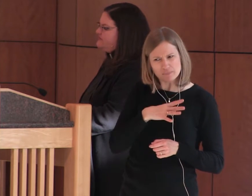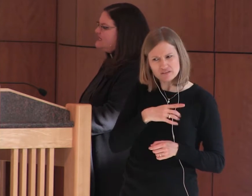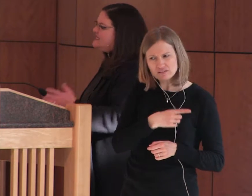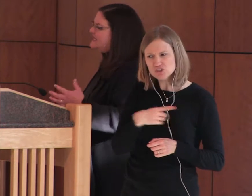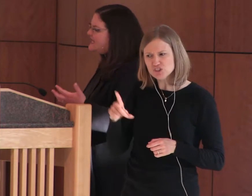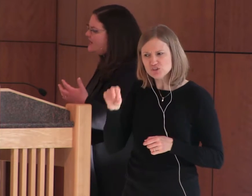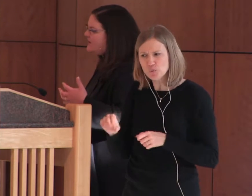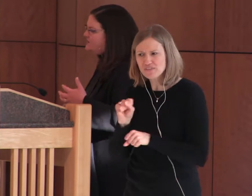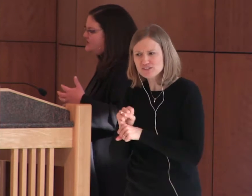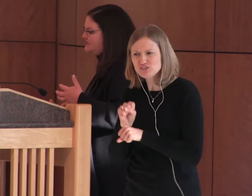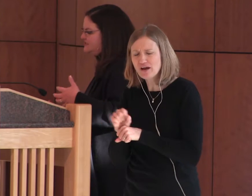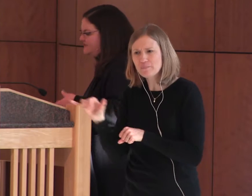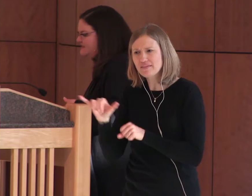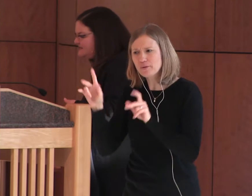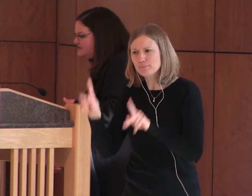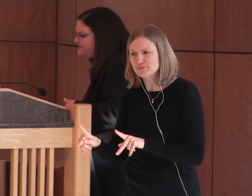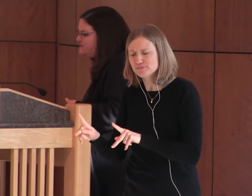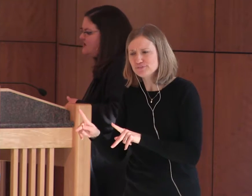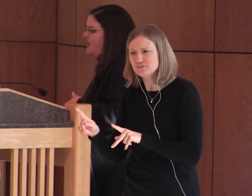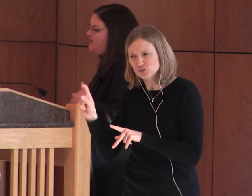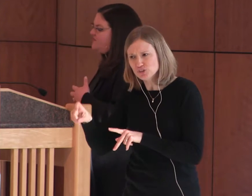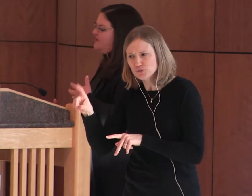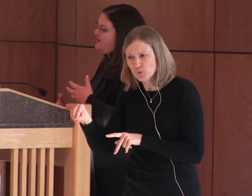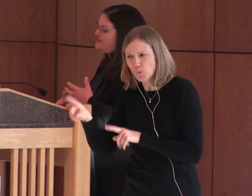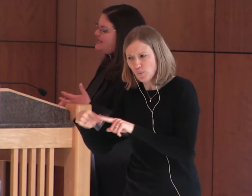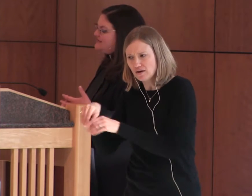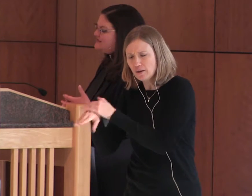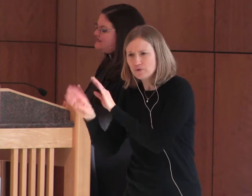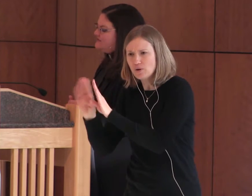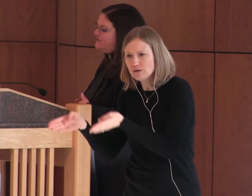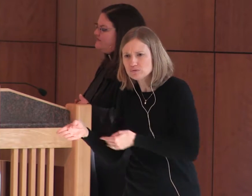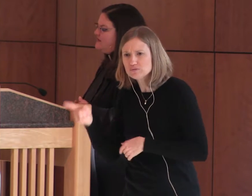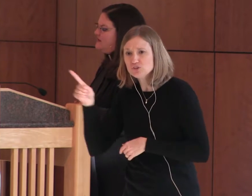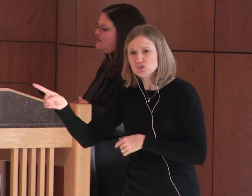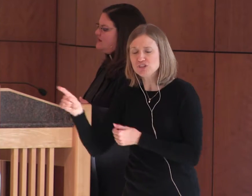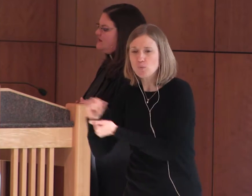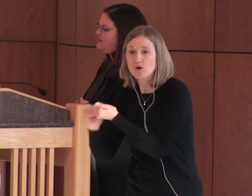to do, taking care of Jesus' feet, offering a kiss.